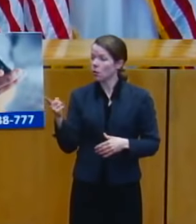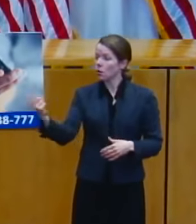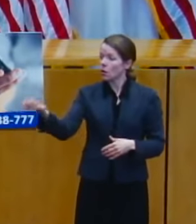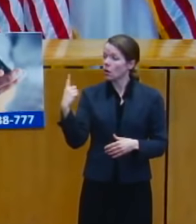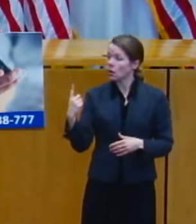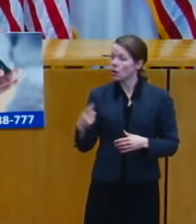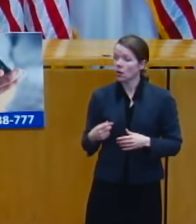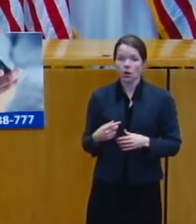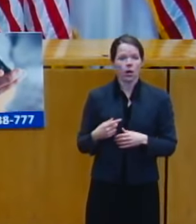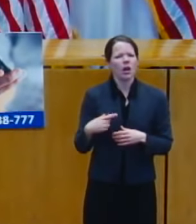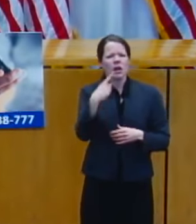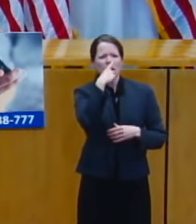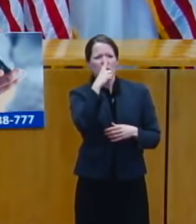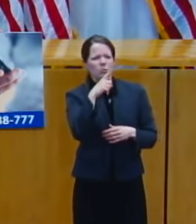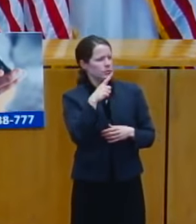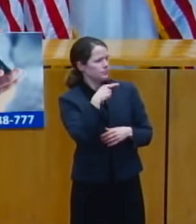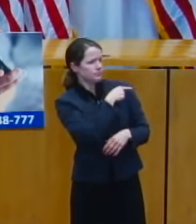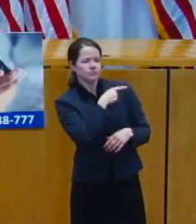Yeah.